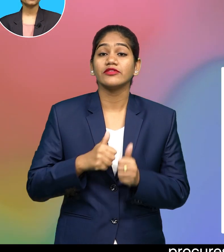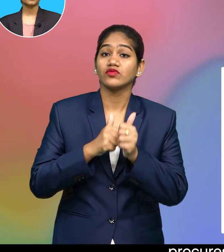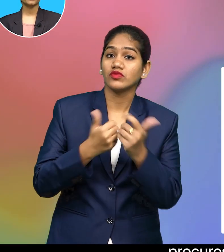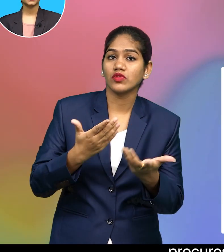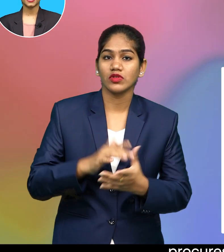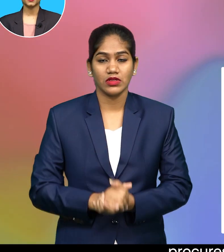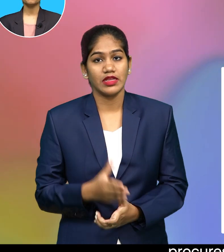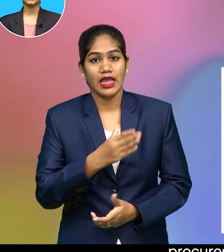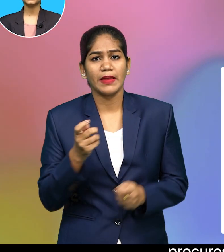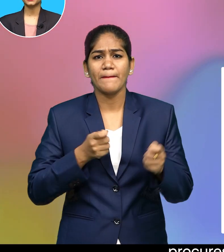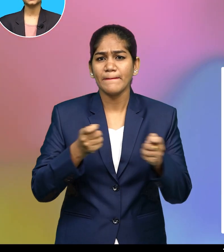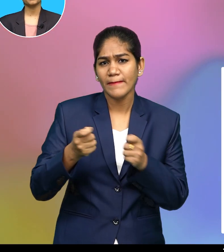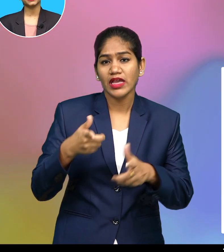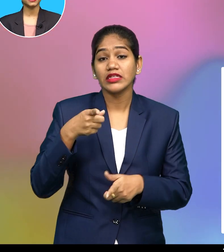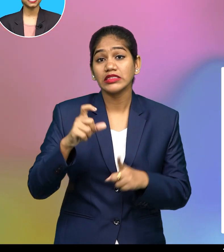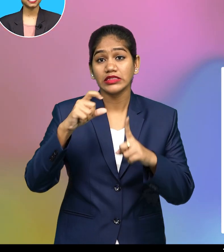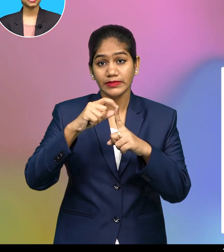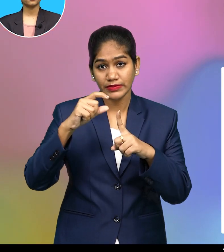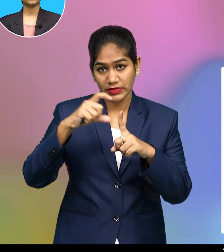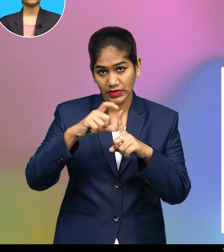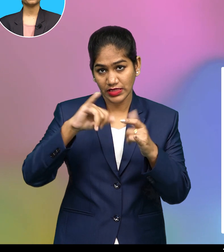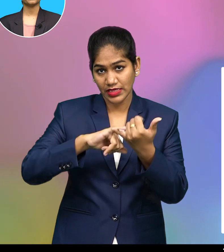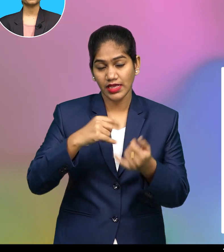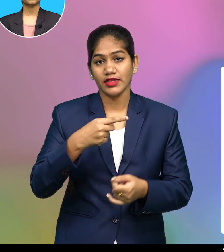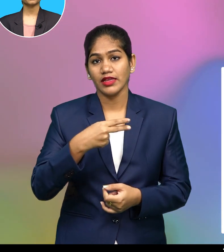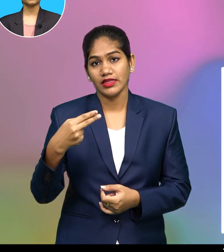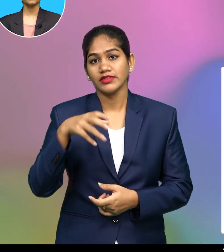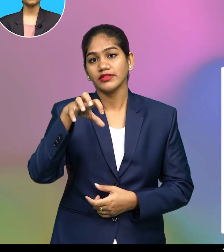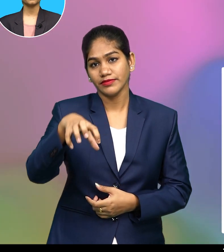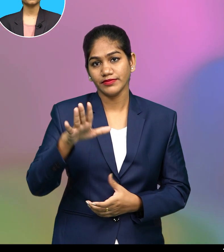procures and maintains the PDS.